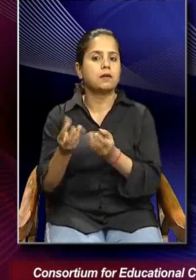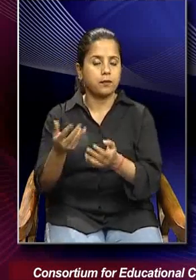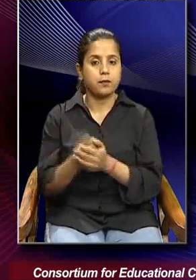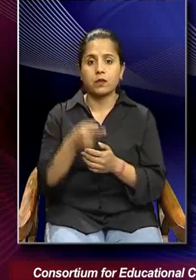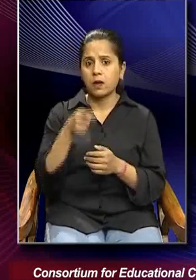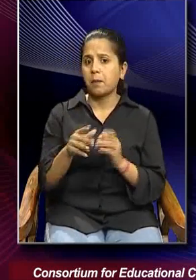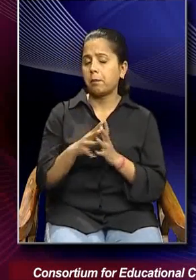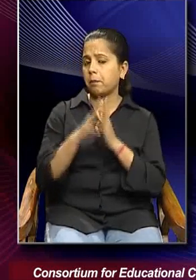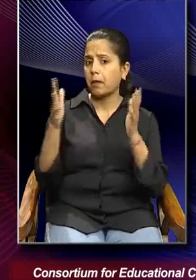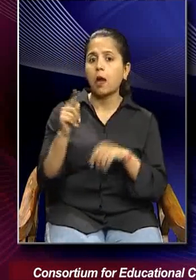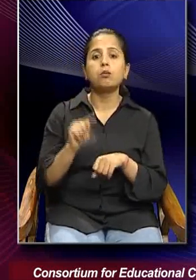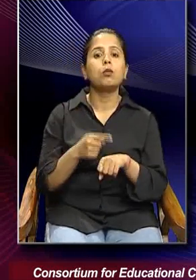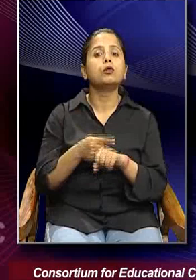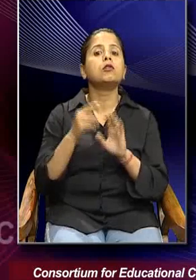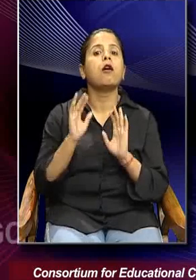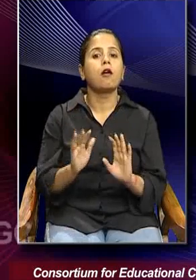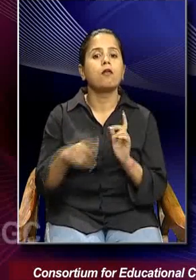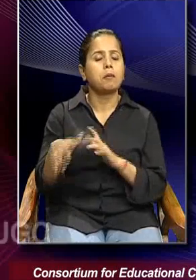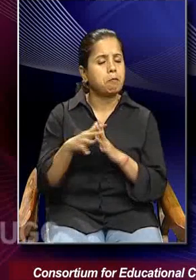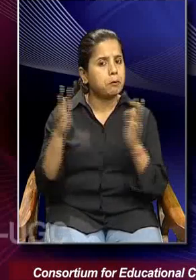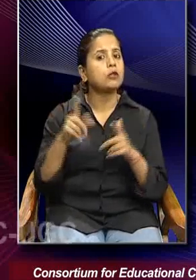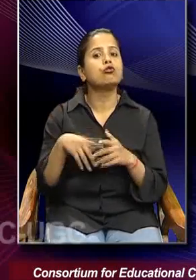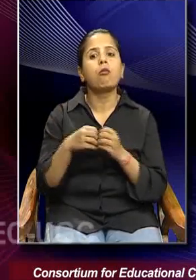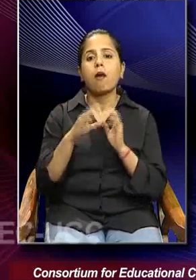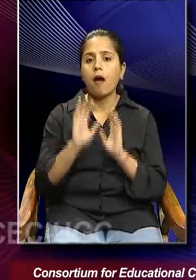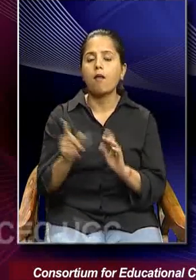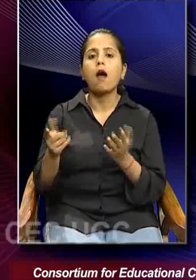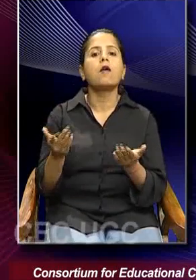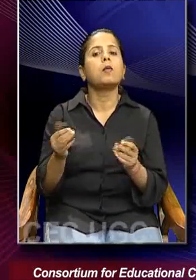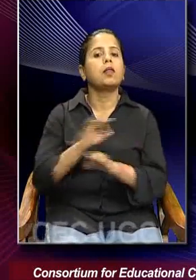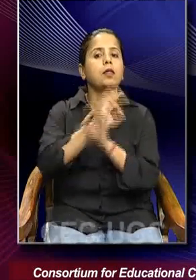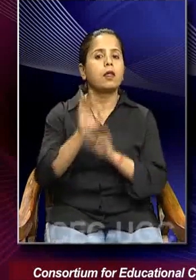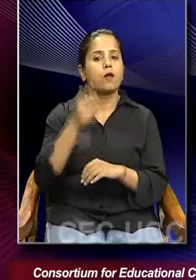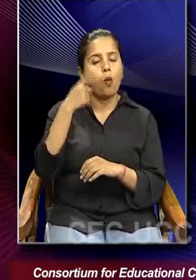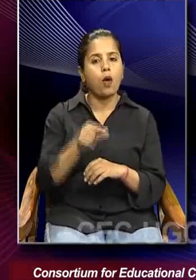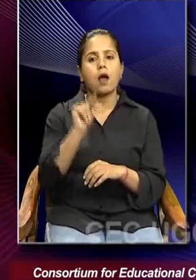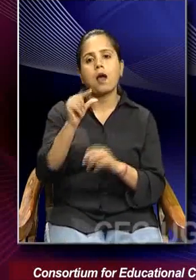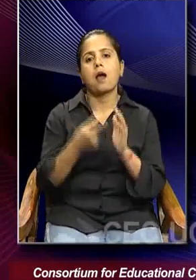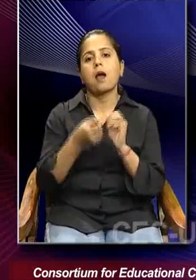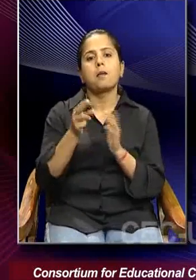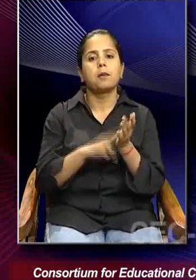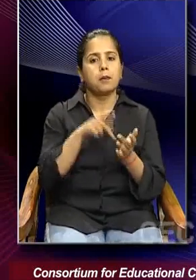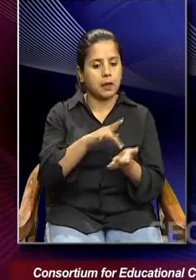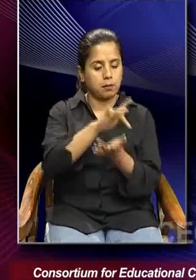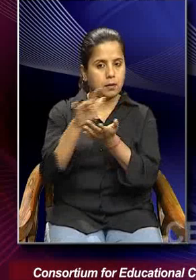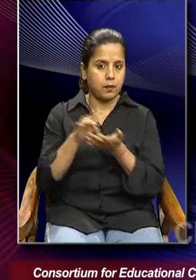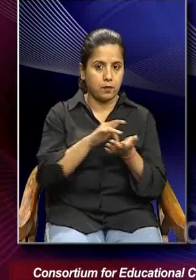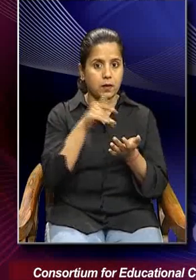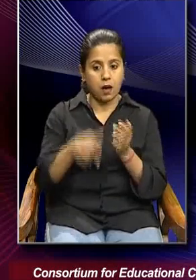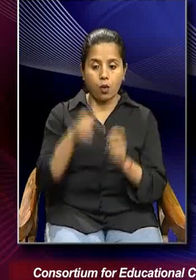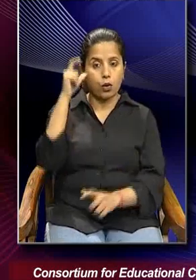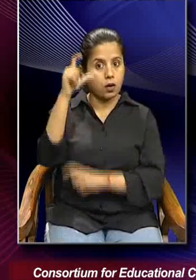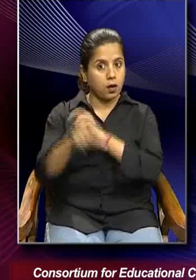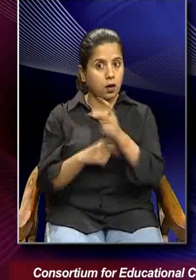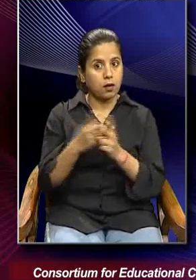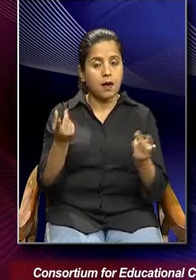there were greater opportunities, greater jobs which were available in the urban centers. So as industrialization